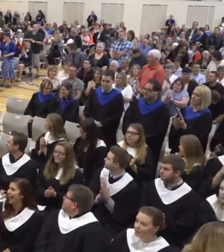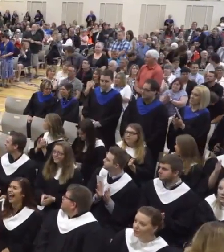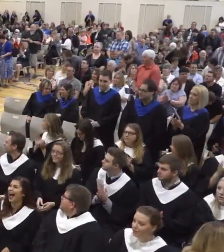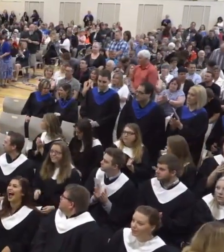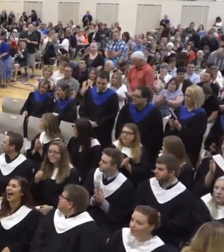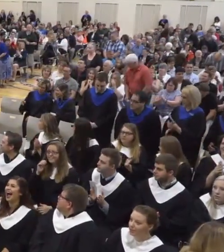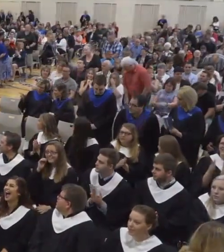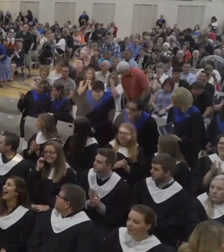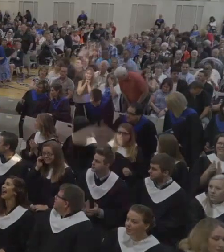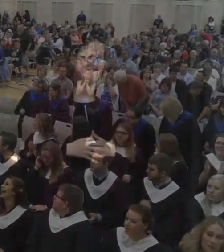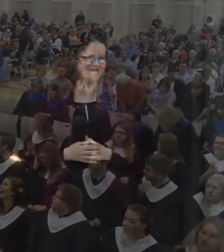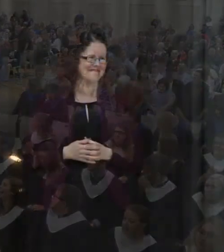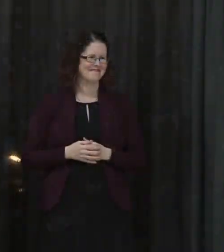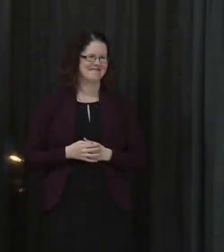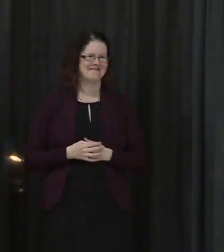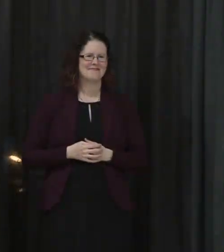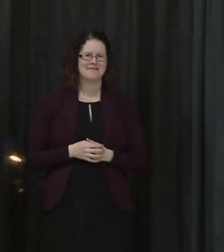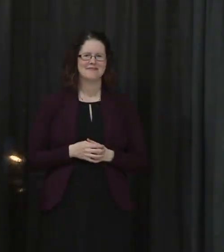Thank you.